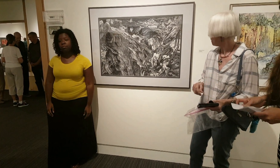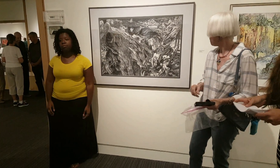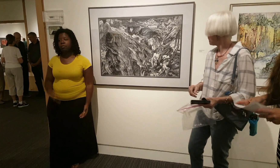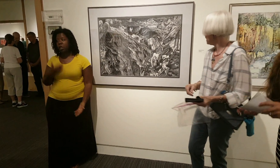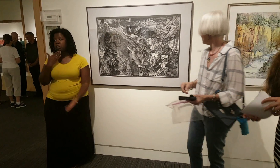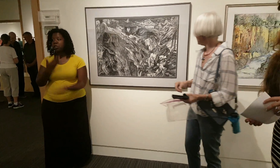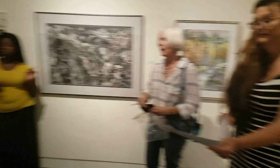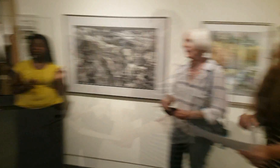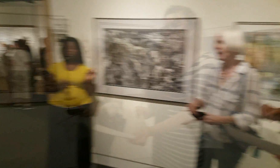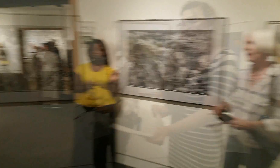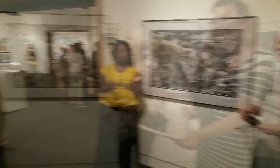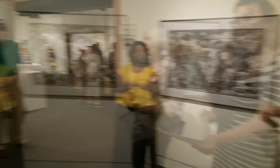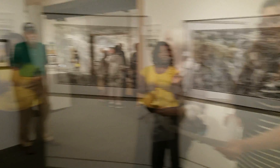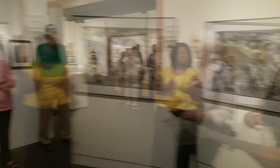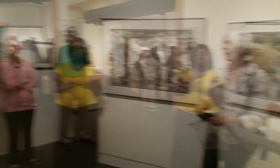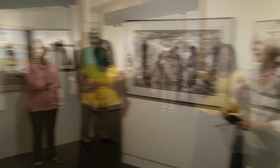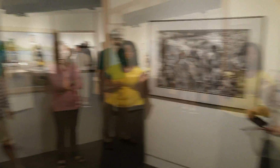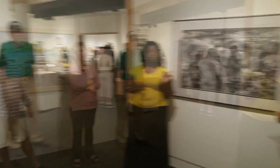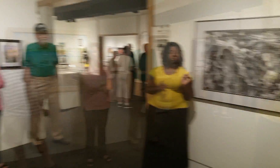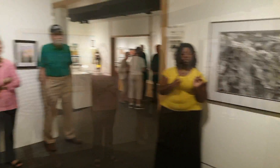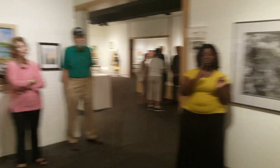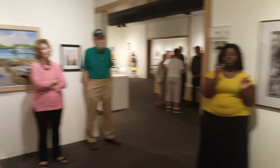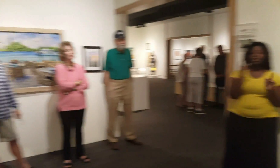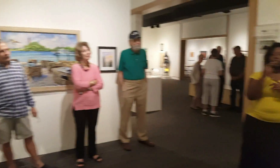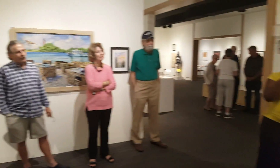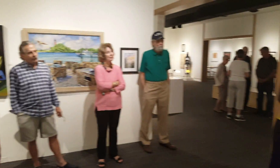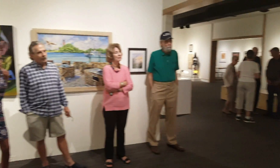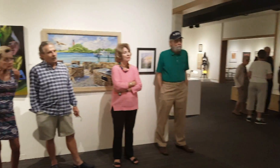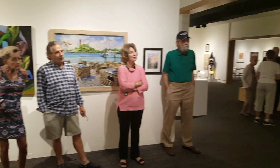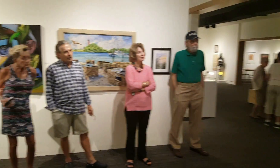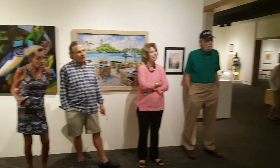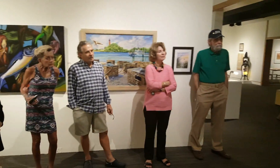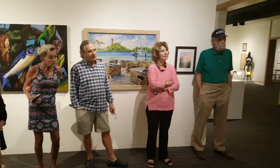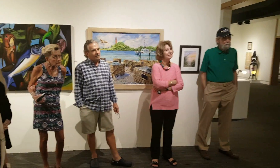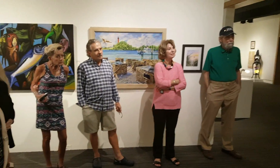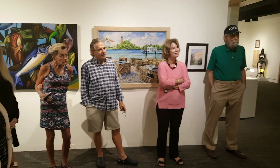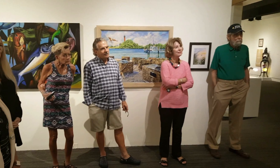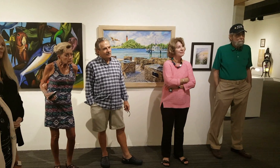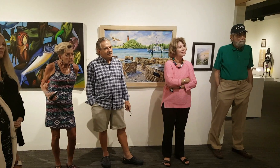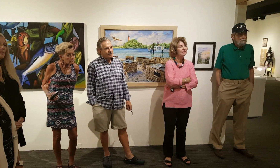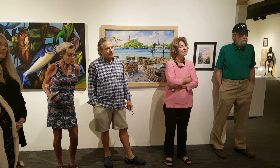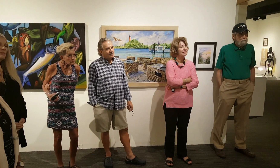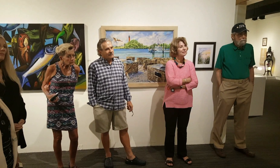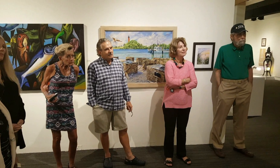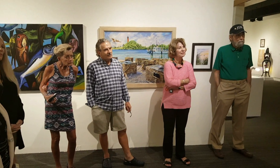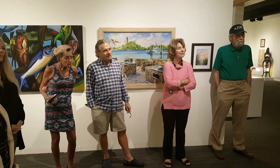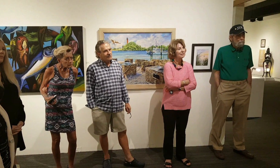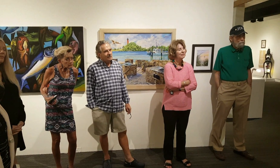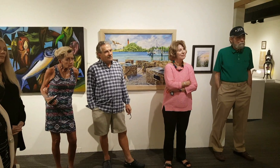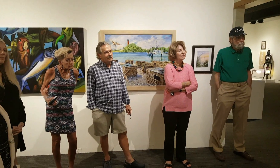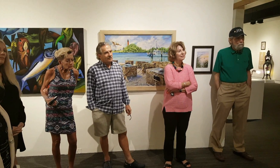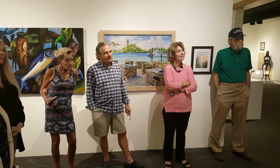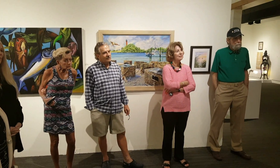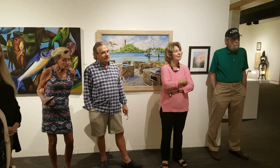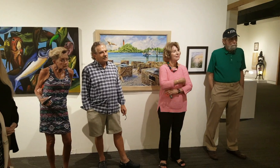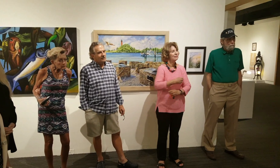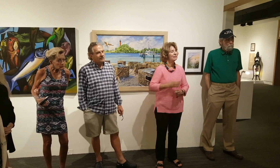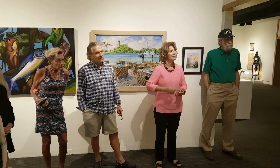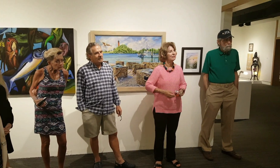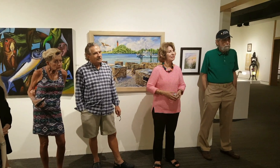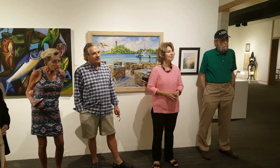Maybe wants some. For your other work too, for all your work? I started doing